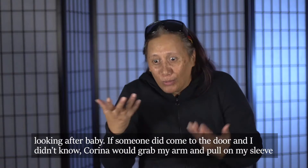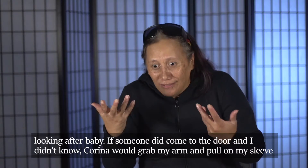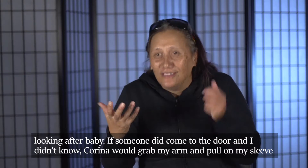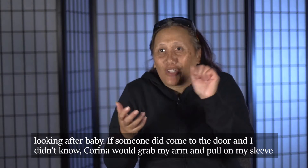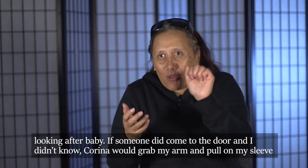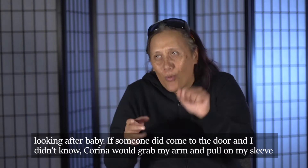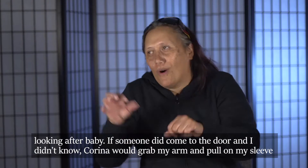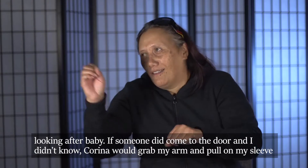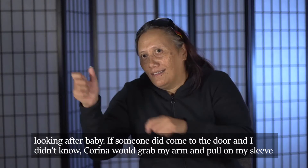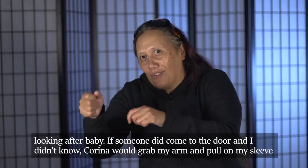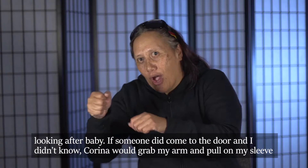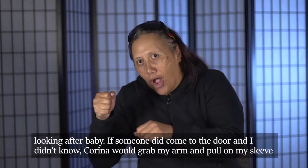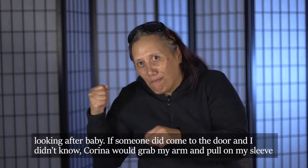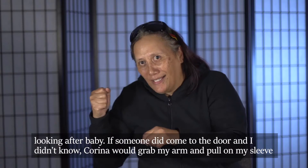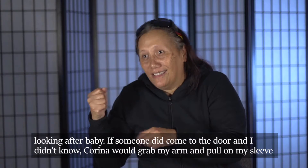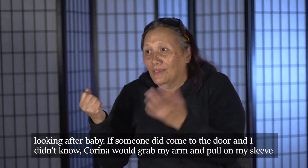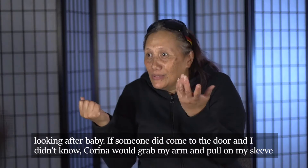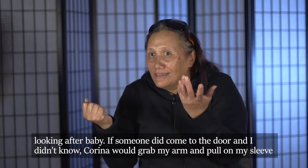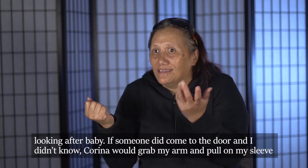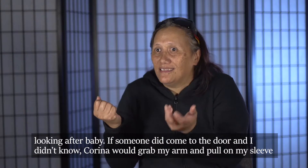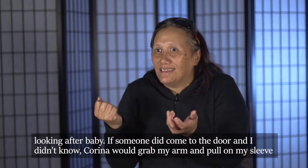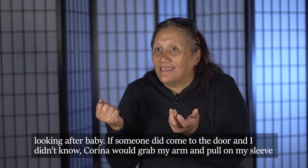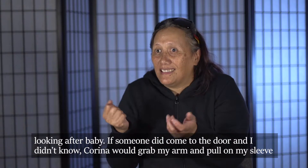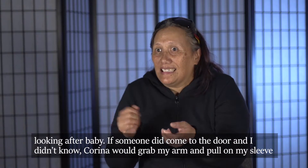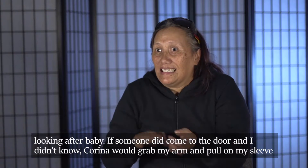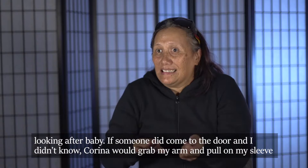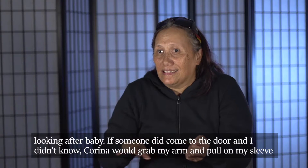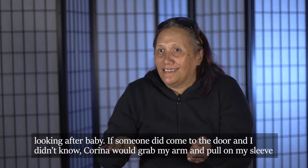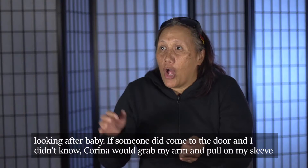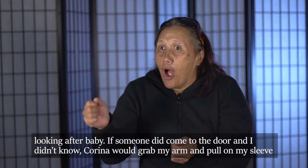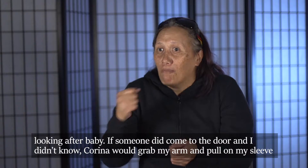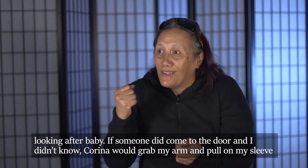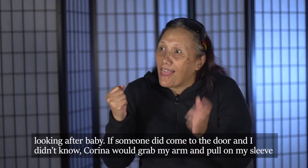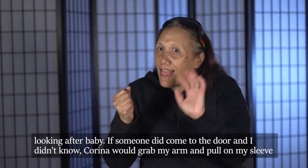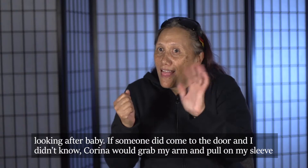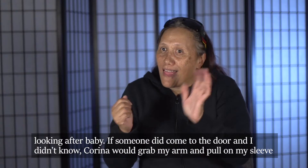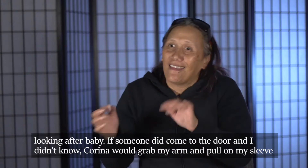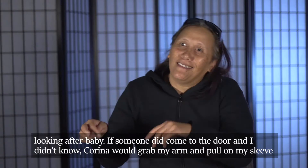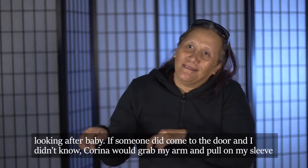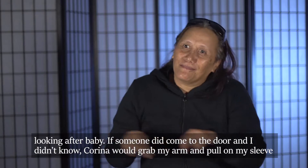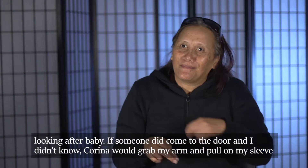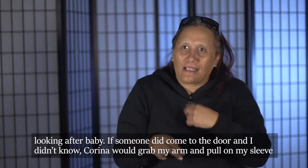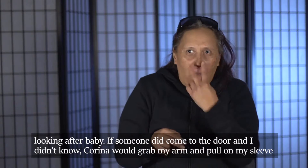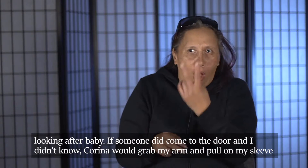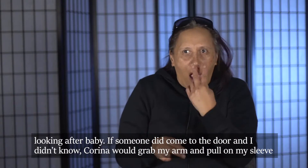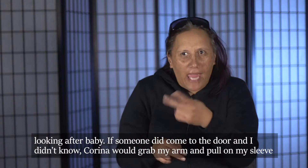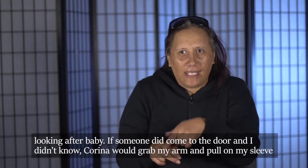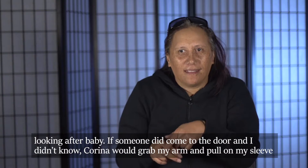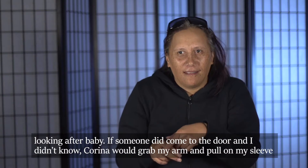If someone did come to the door and I didn't know, Karina would grab my arm and pull on my